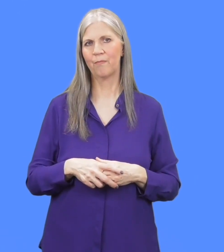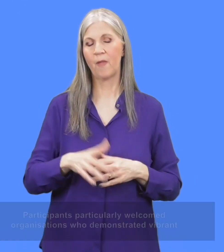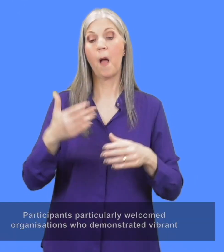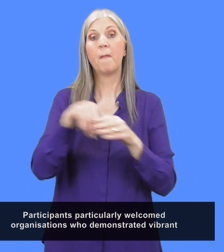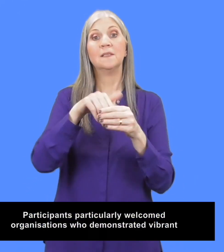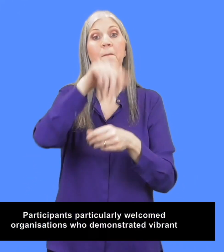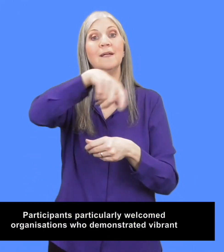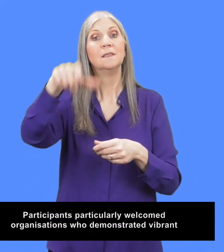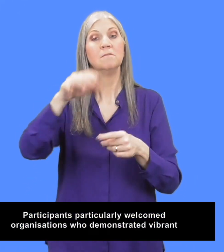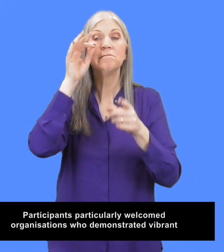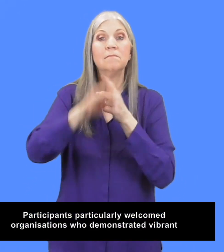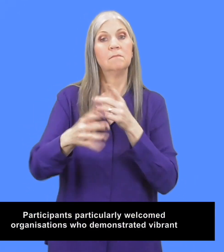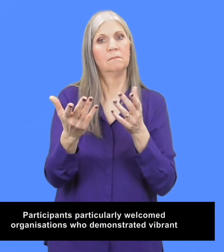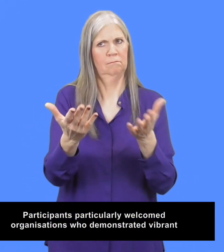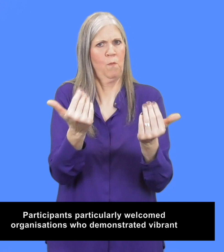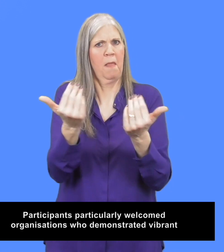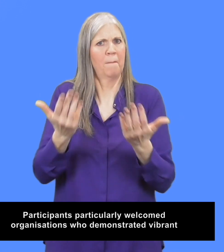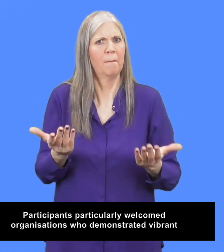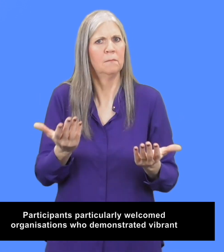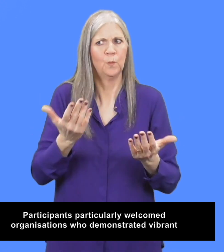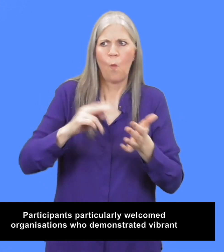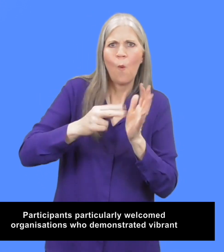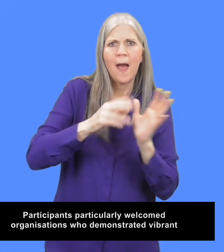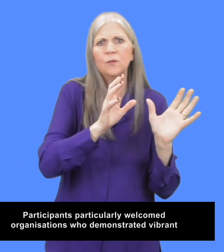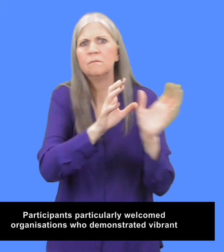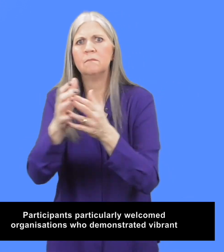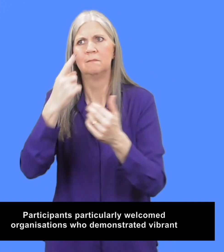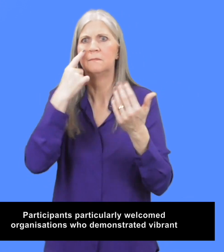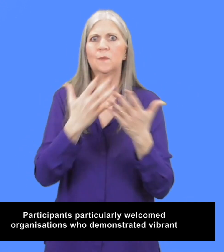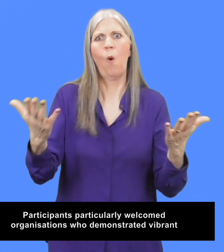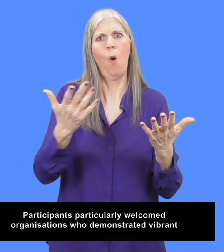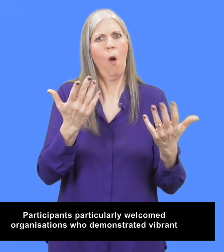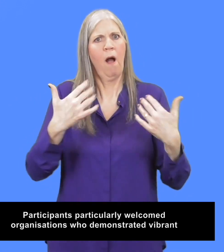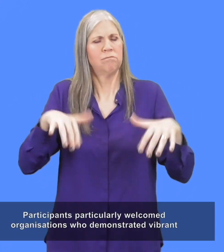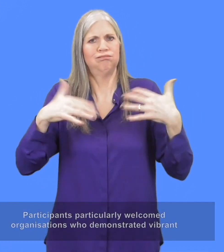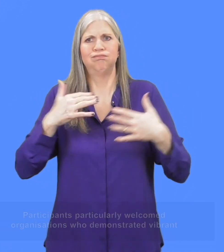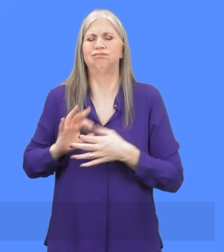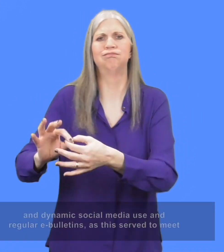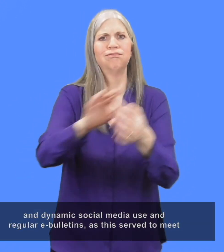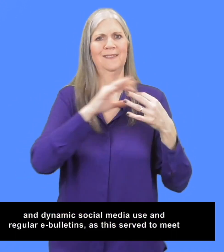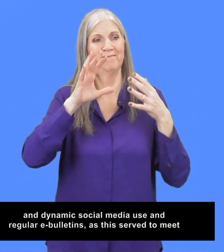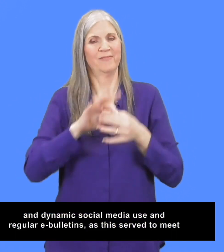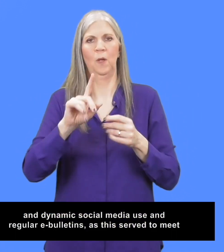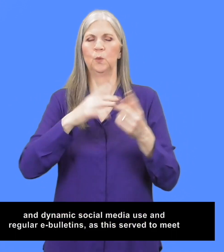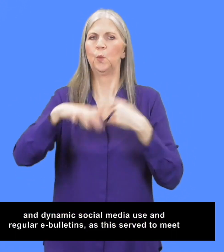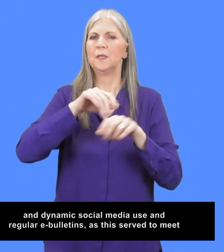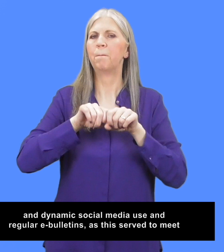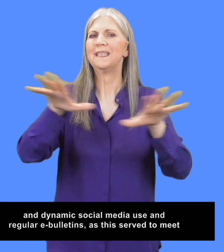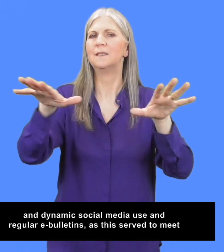Participants particularly welcomed organisations who demonstrated vibrant and dynamic social media use and